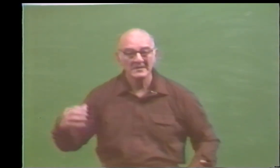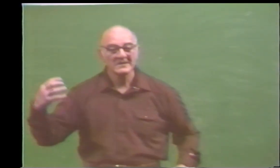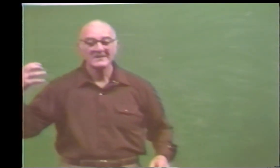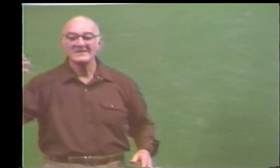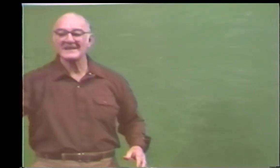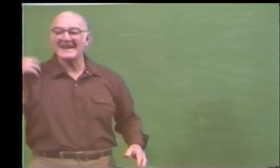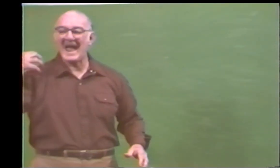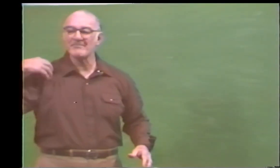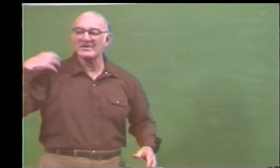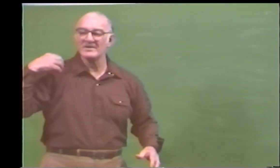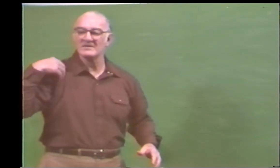The captain.